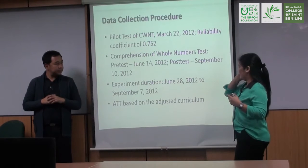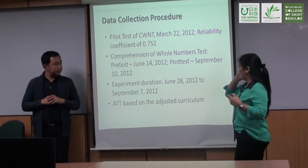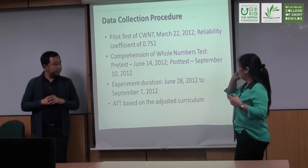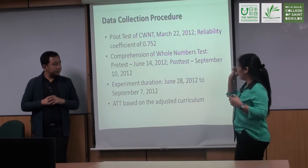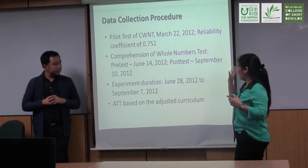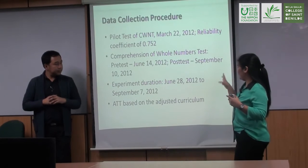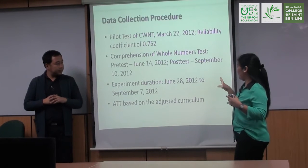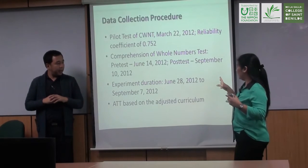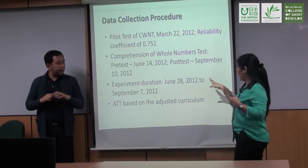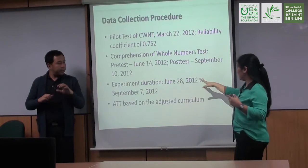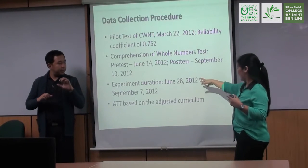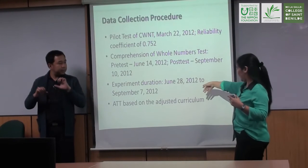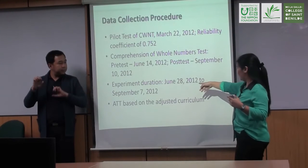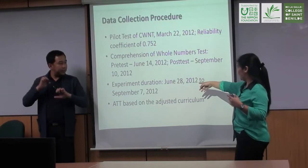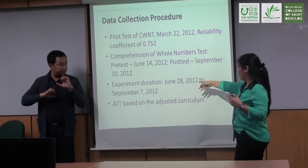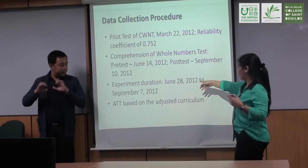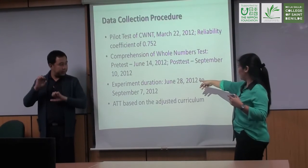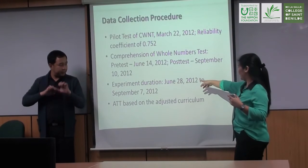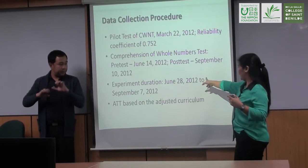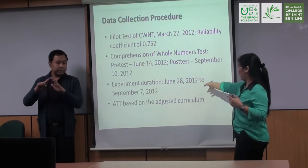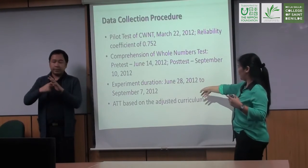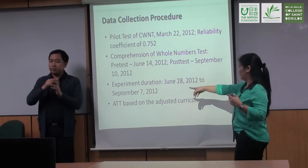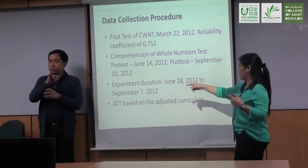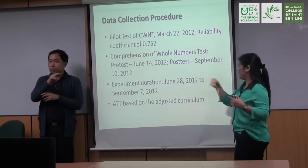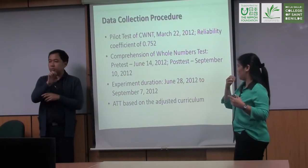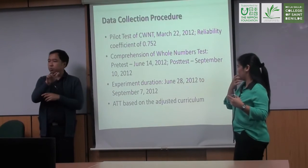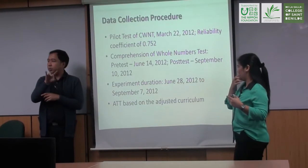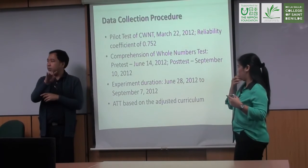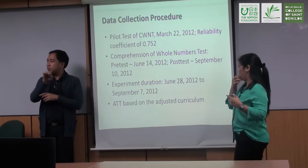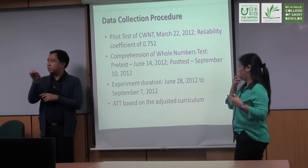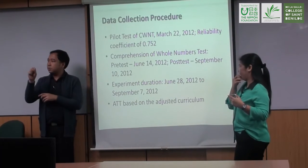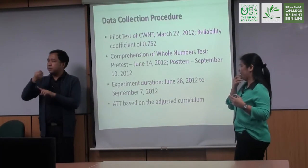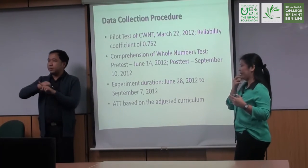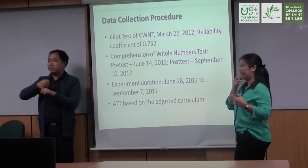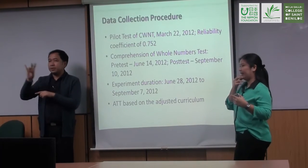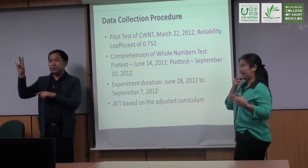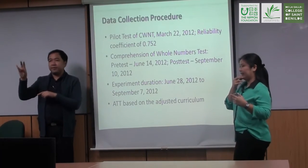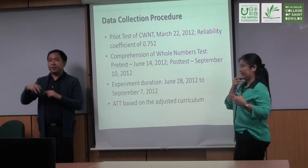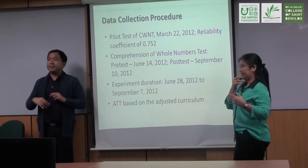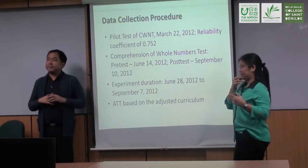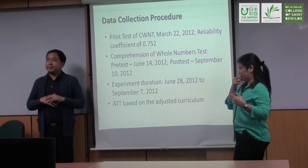And then the experiment runs again from June 28 to September 7.